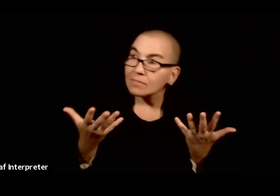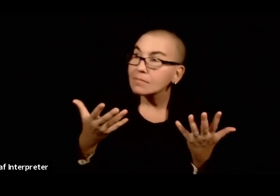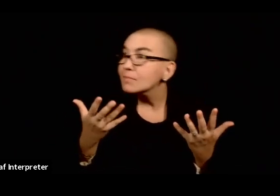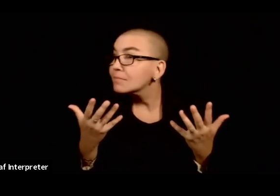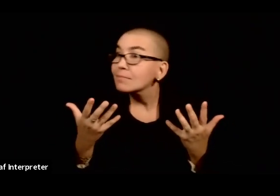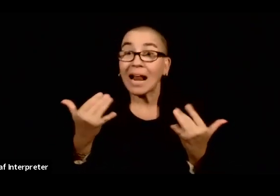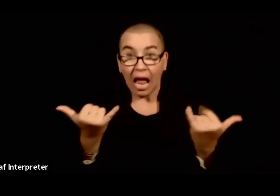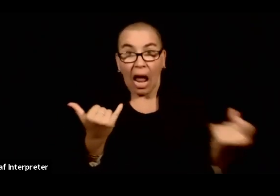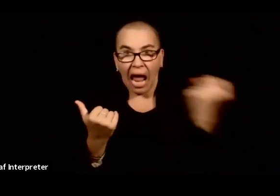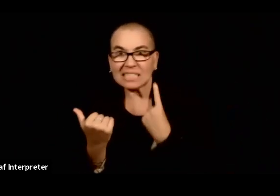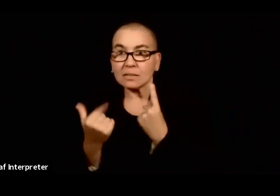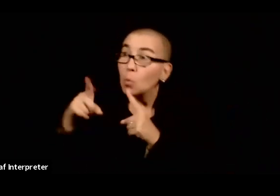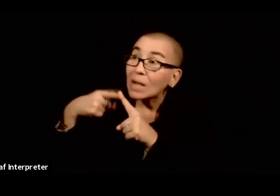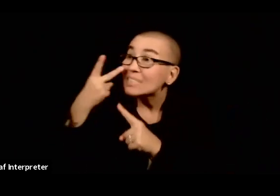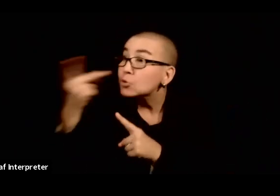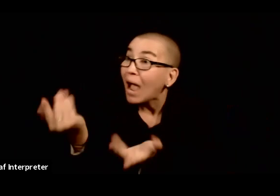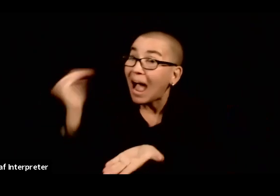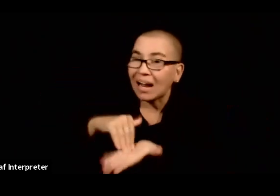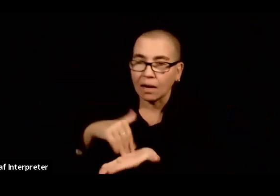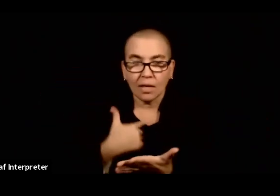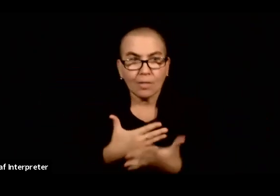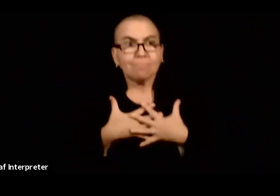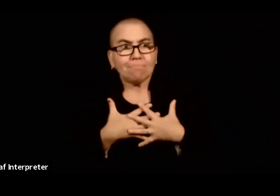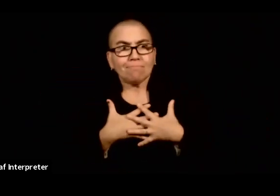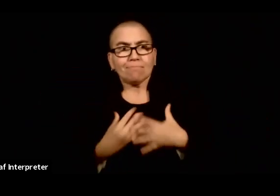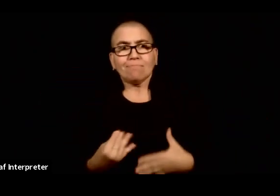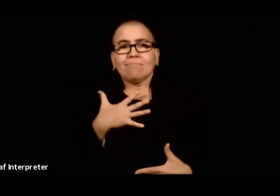Thank you, Melanie. Operator, we're ready to take questions.